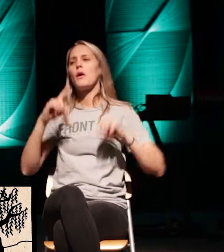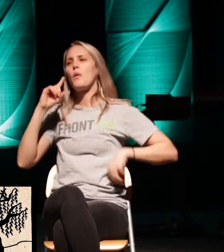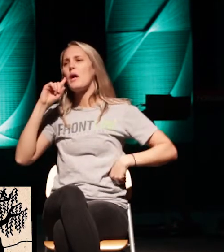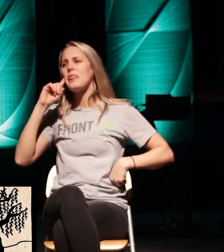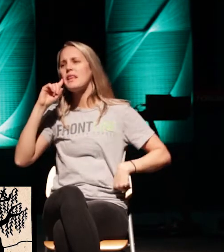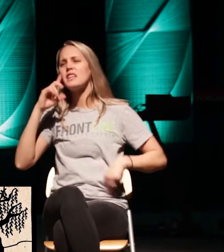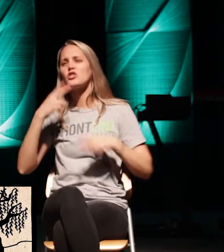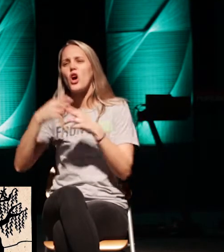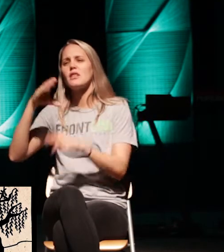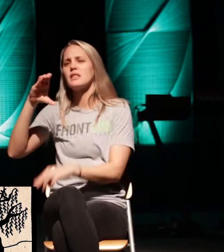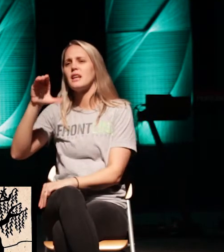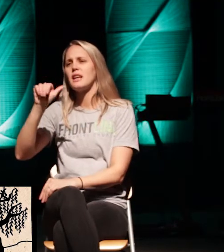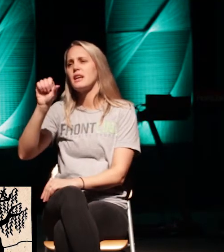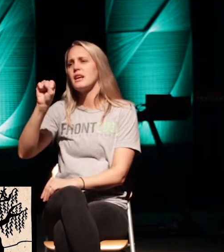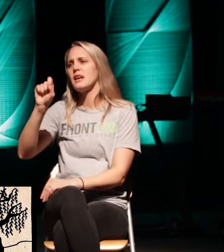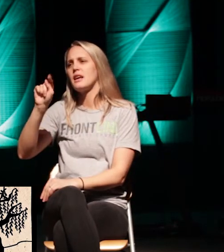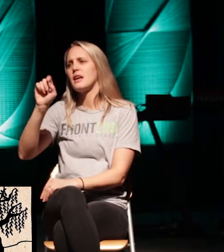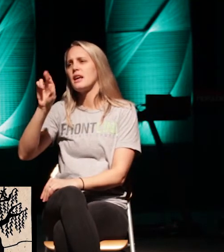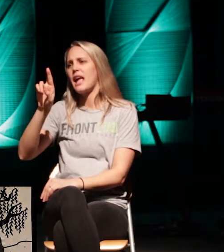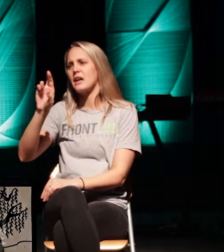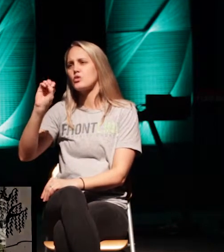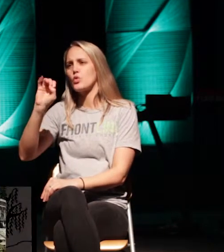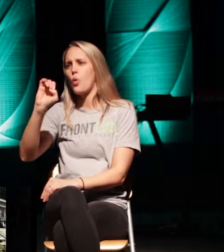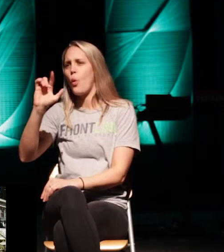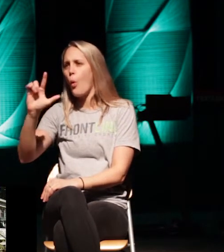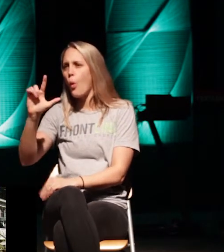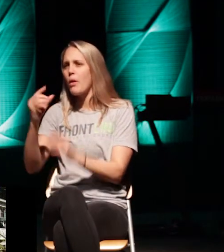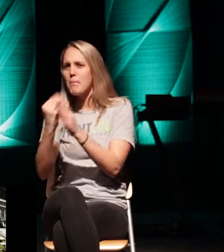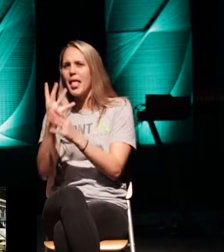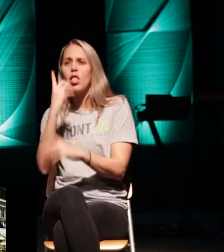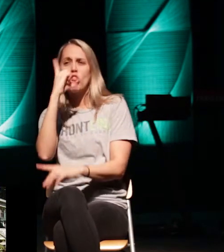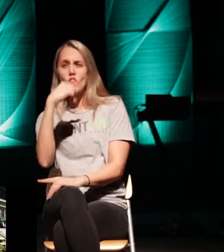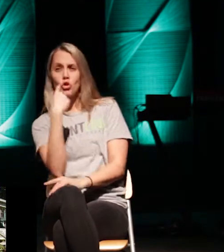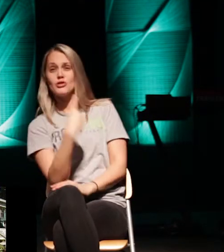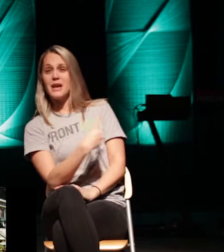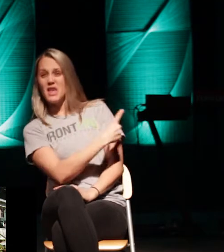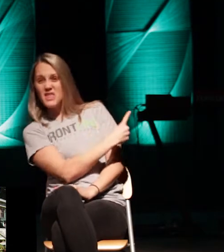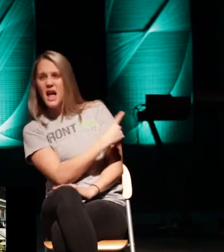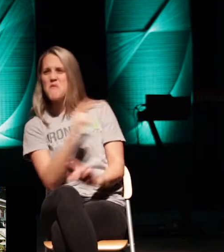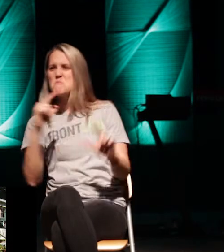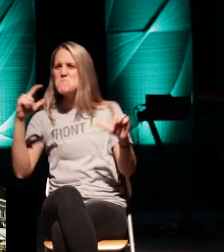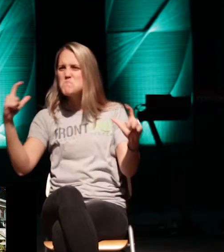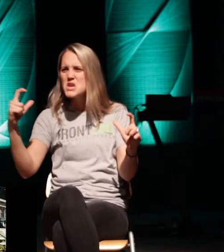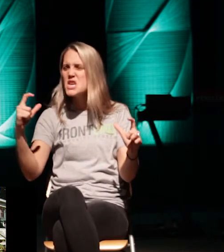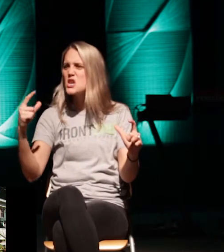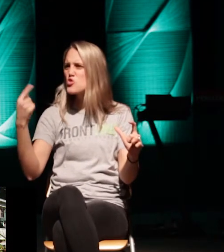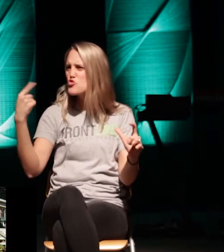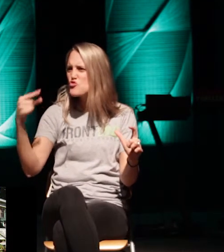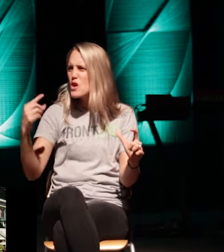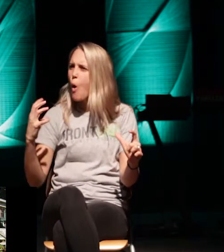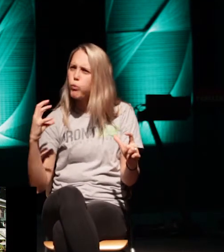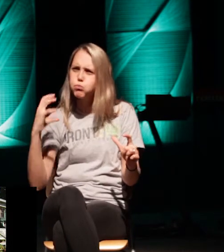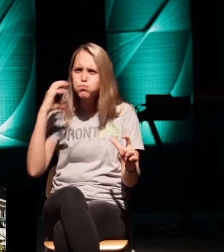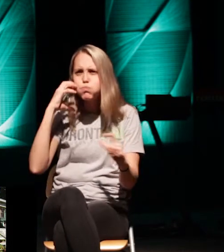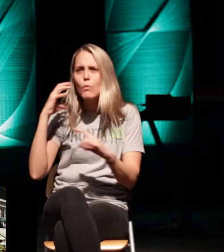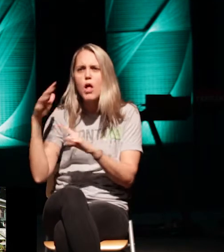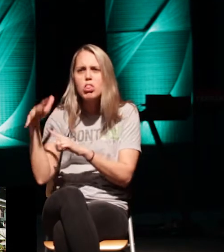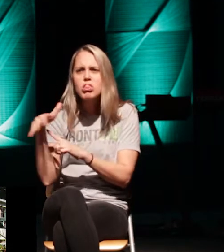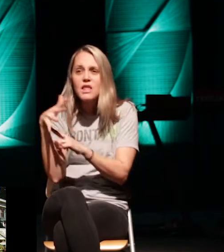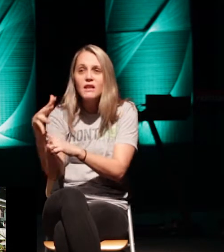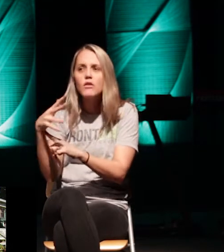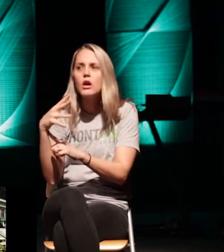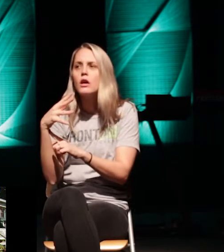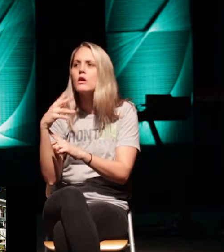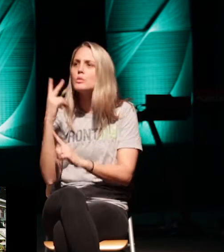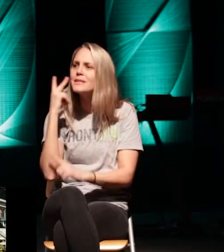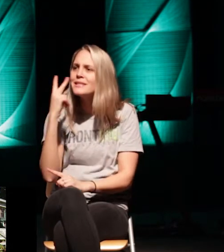oil plant. It actually looks like this, and it's got like these big, green, thick leaves, and look at the shade that it provides. God causes